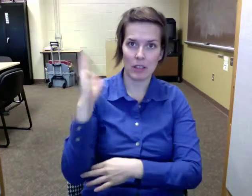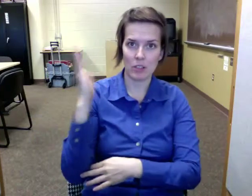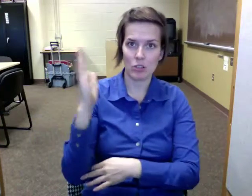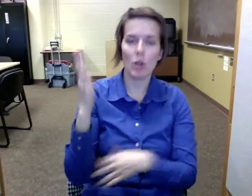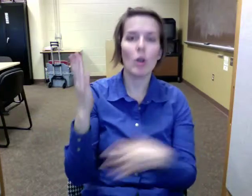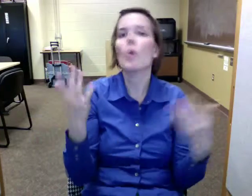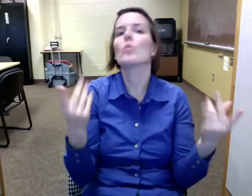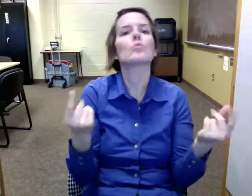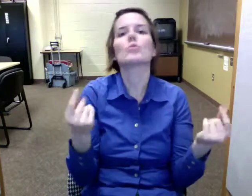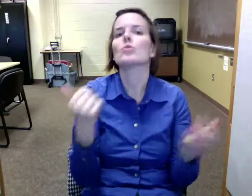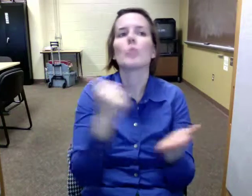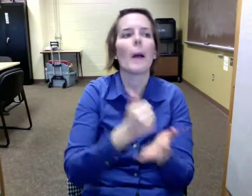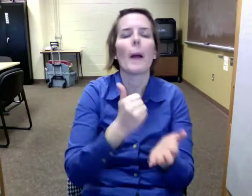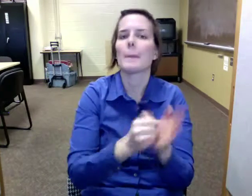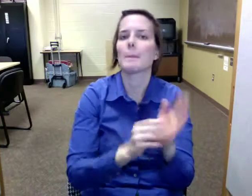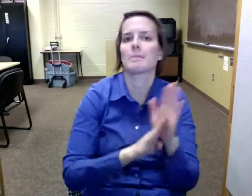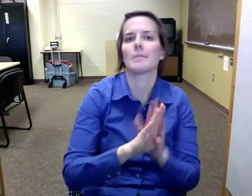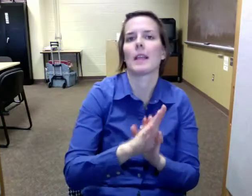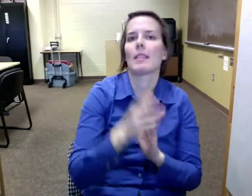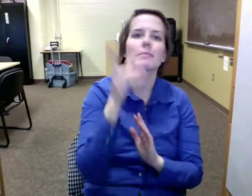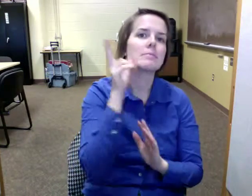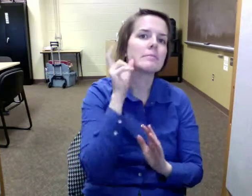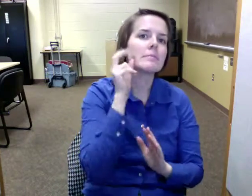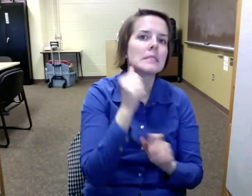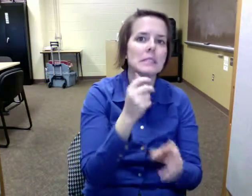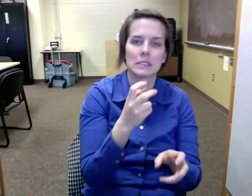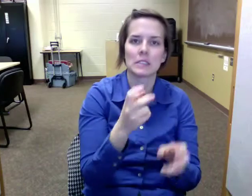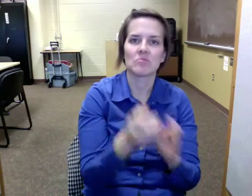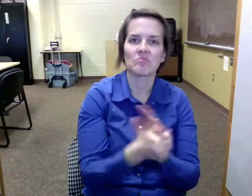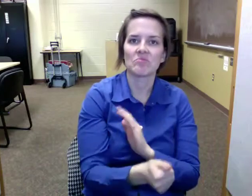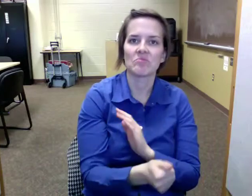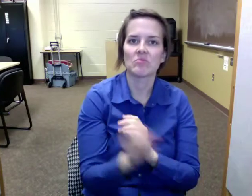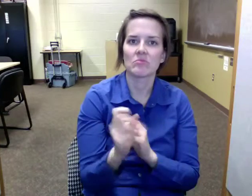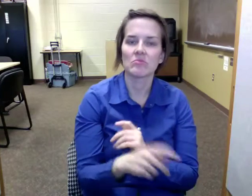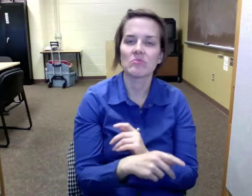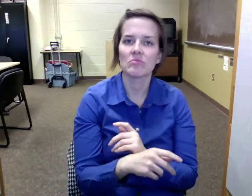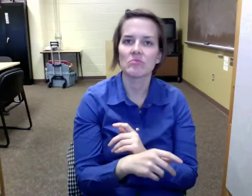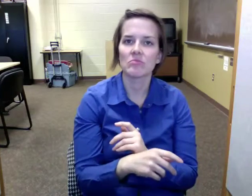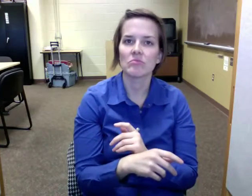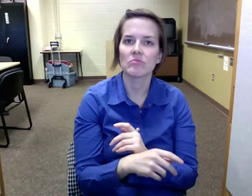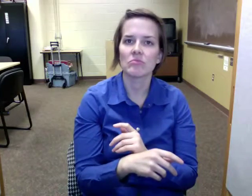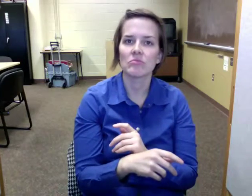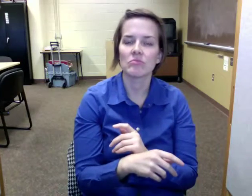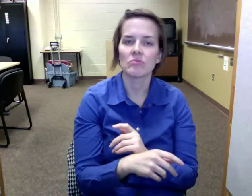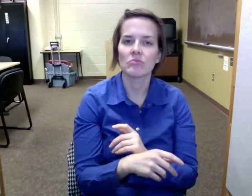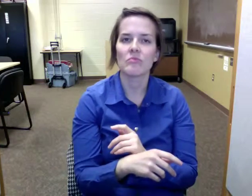Okay, so first, how does listening to a lecture differ from listening in other